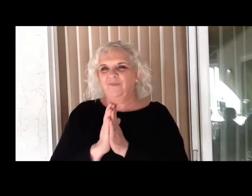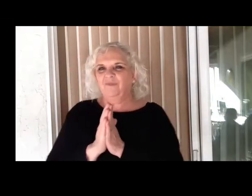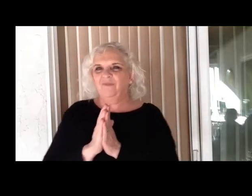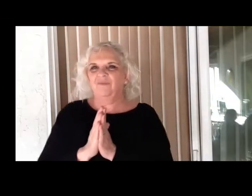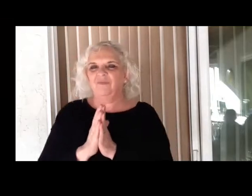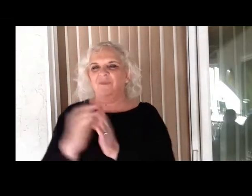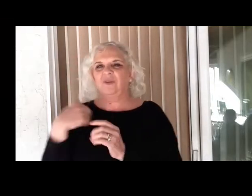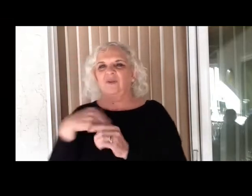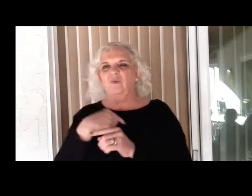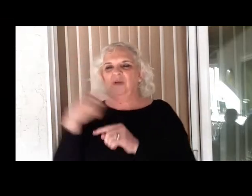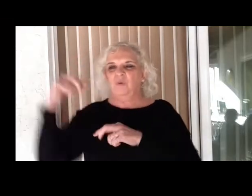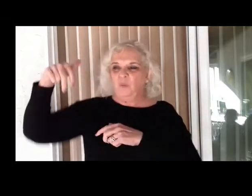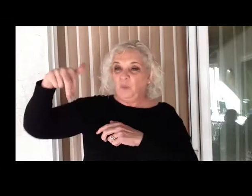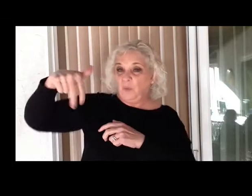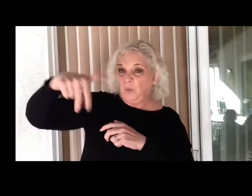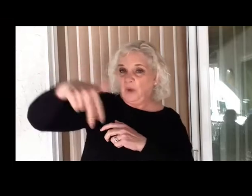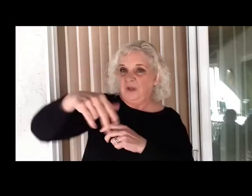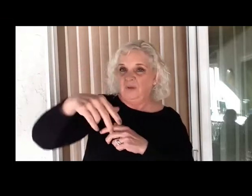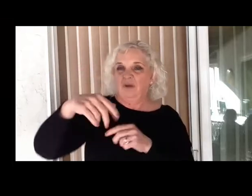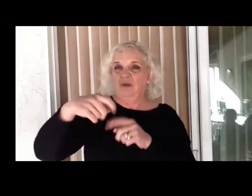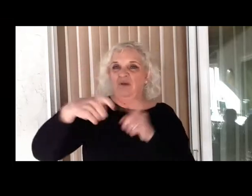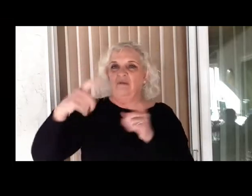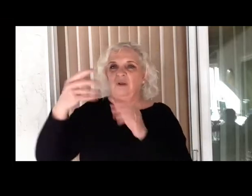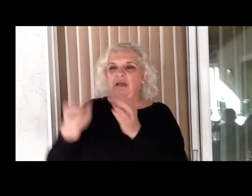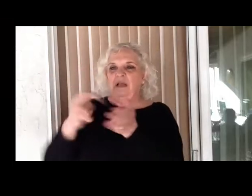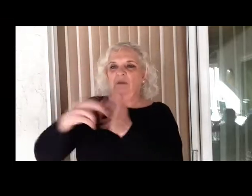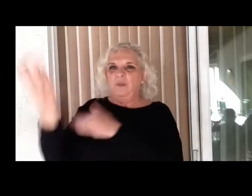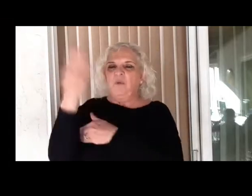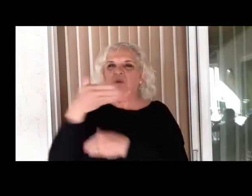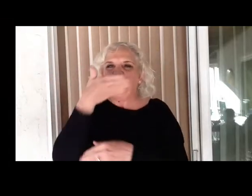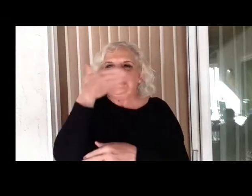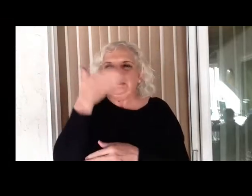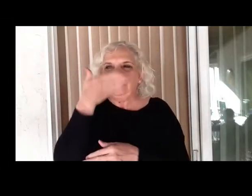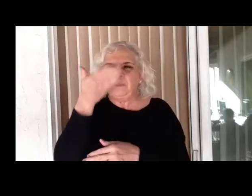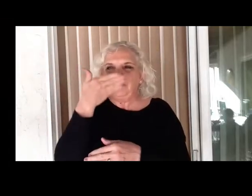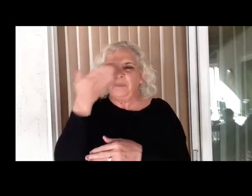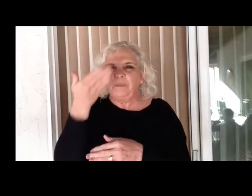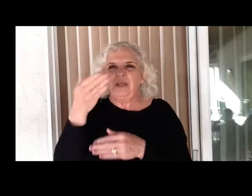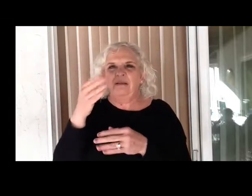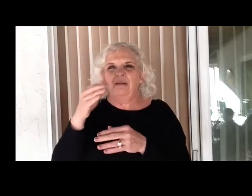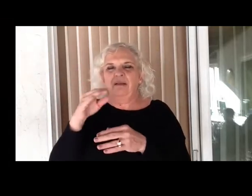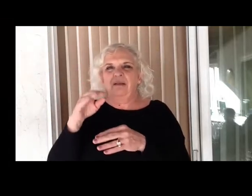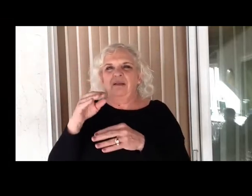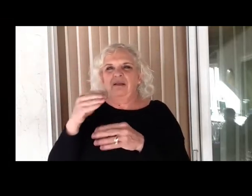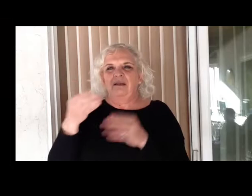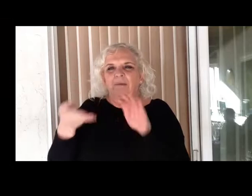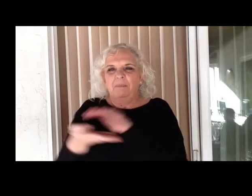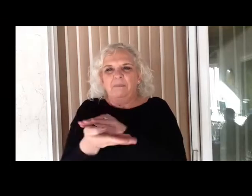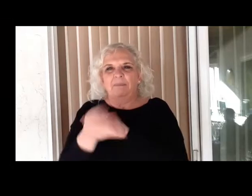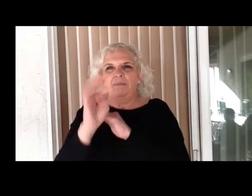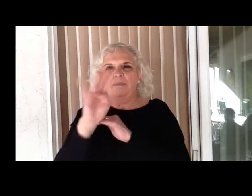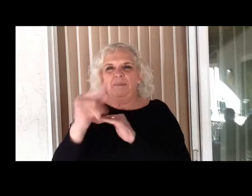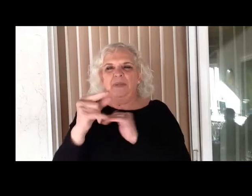We came downstairs when we got up in the morning, and we could smell this baking odor, and it